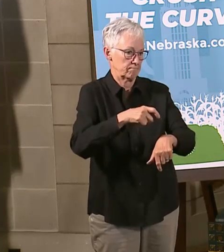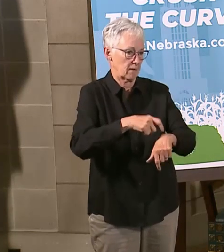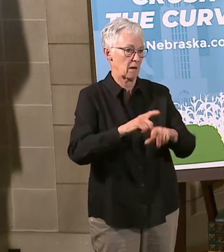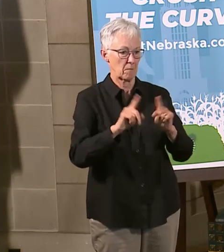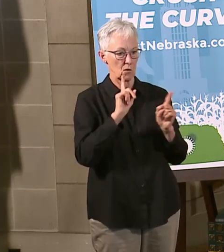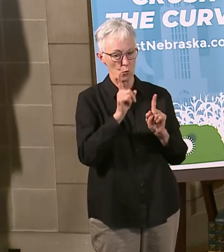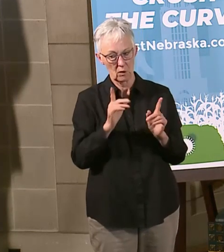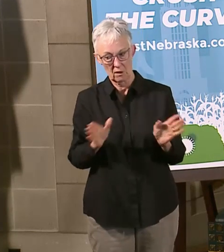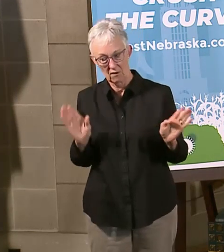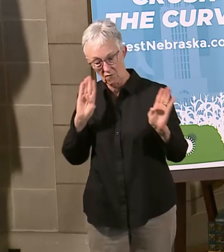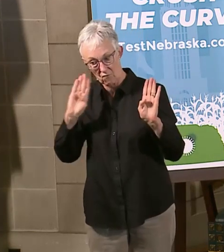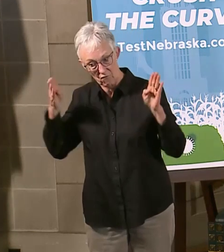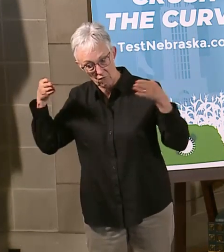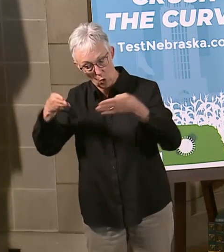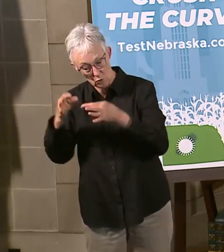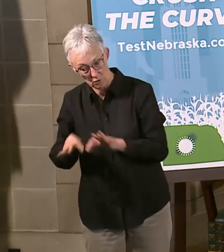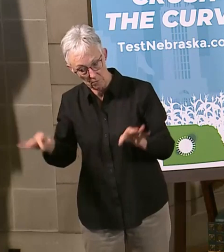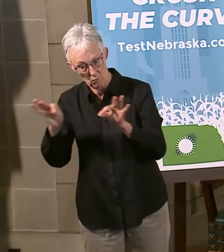system?